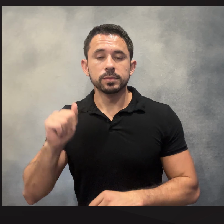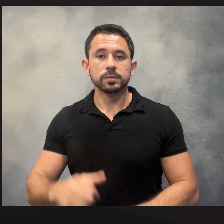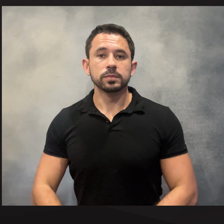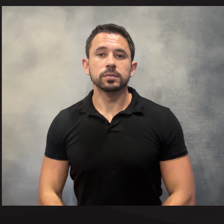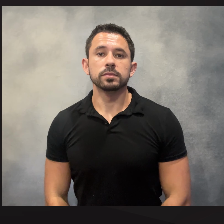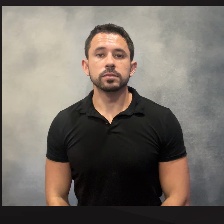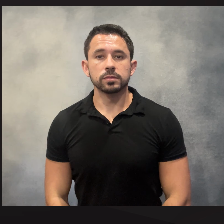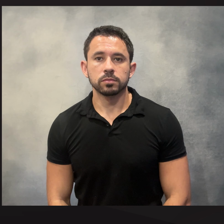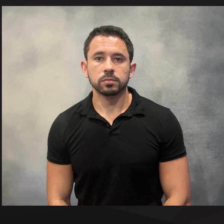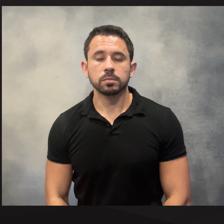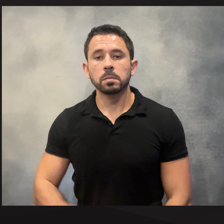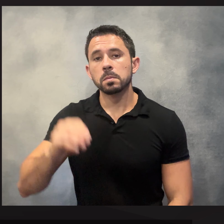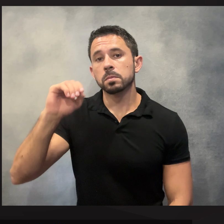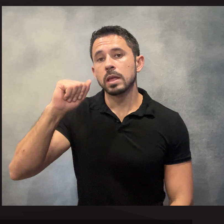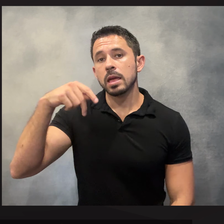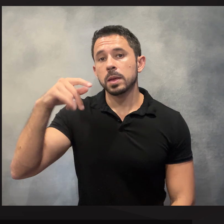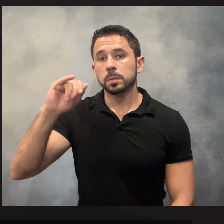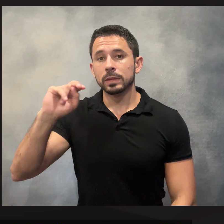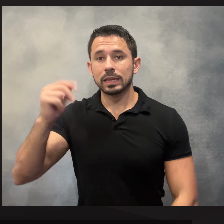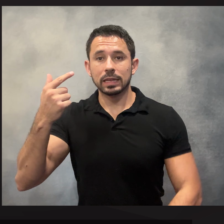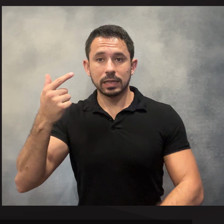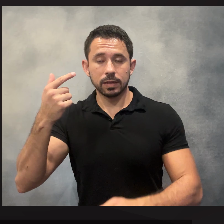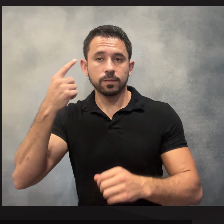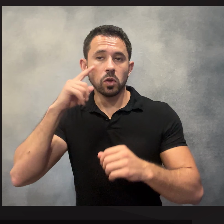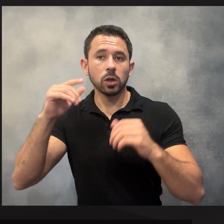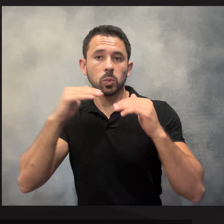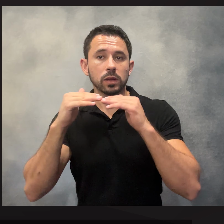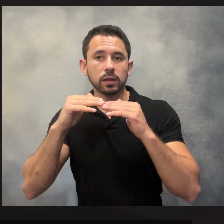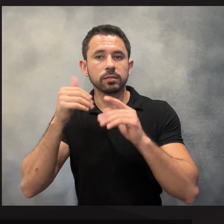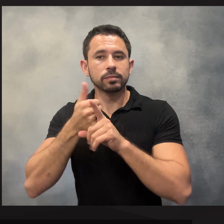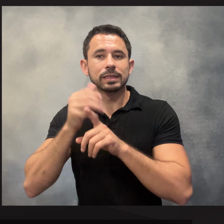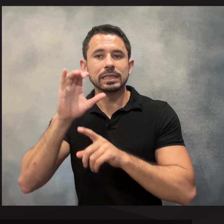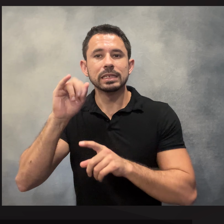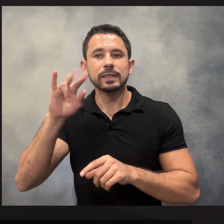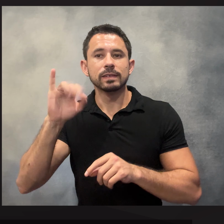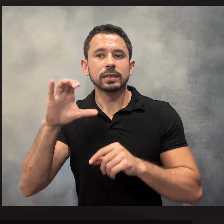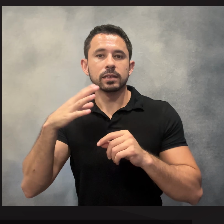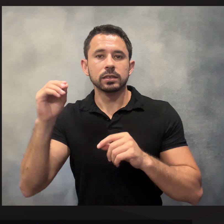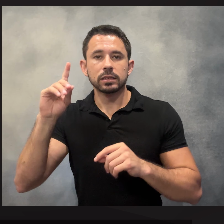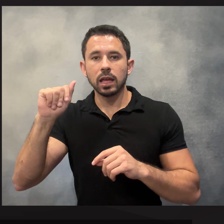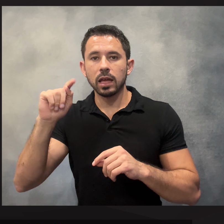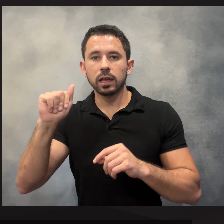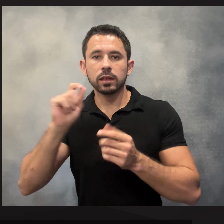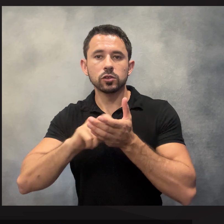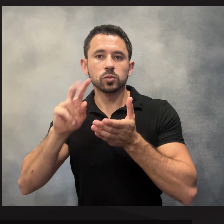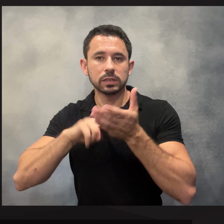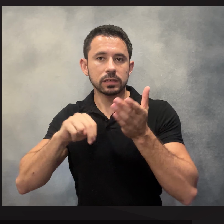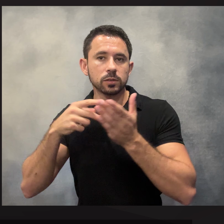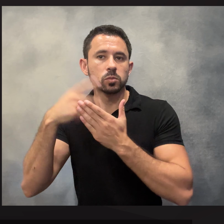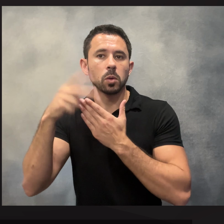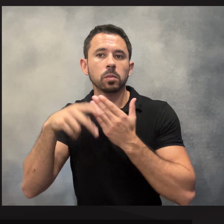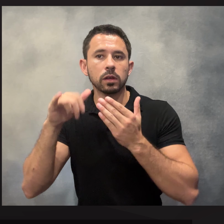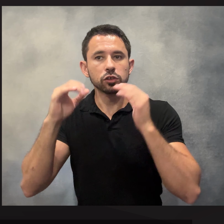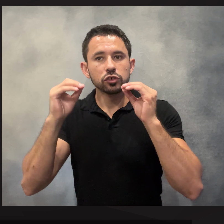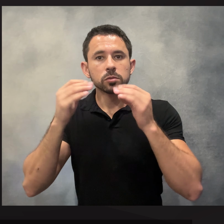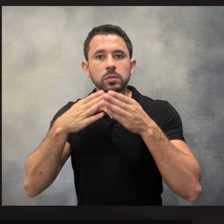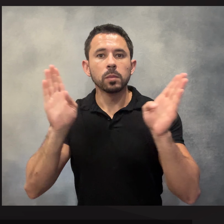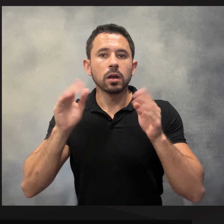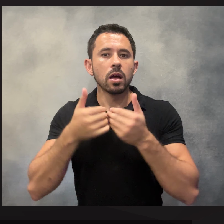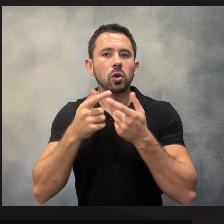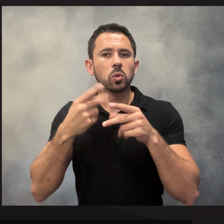Mapping for Equity is a civics and data literacy program that teaches the public how to see data while